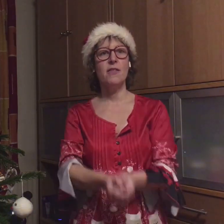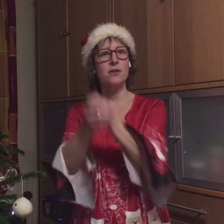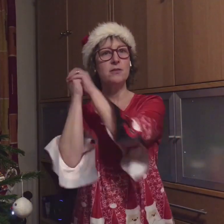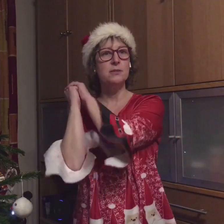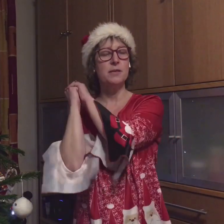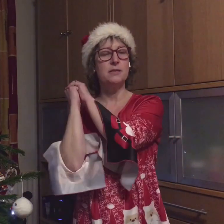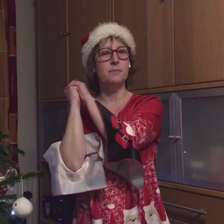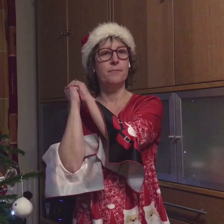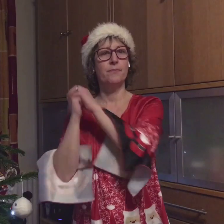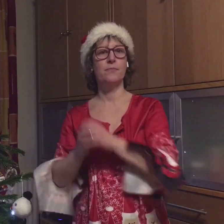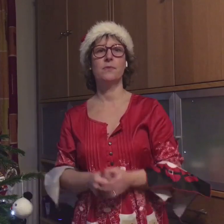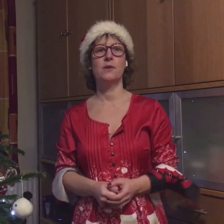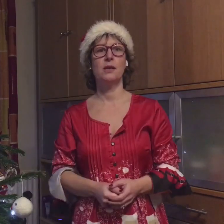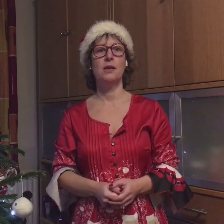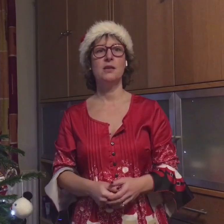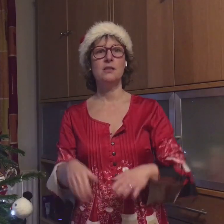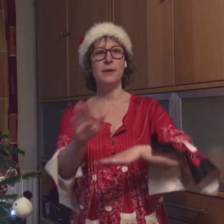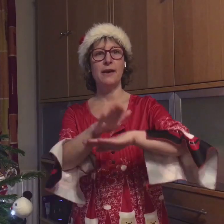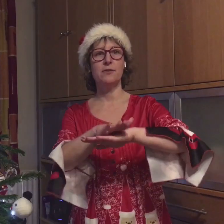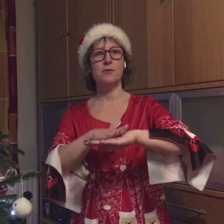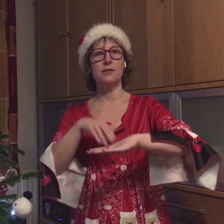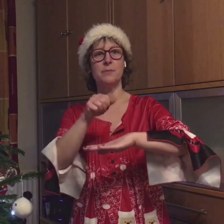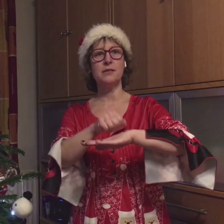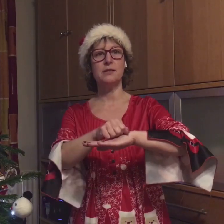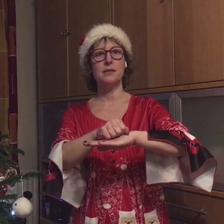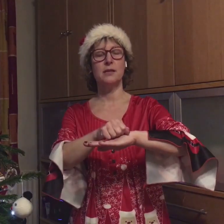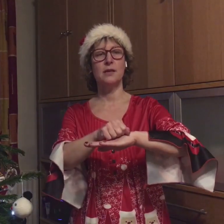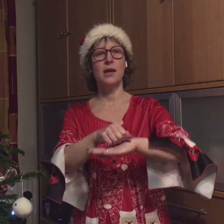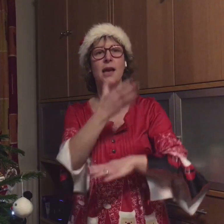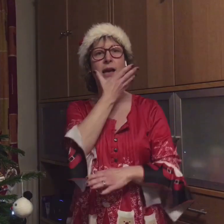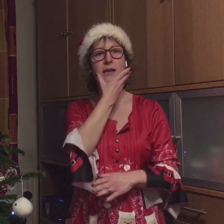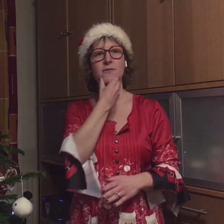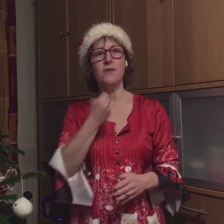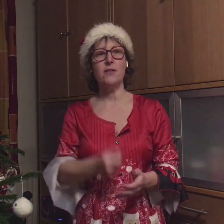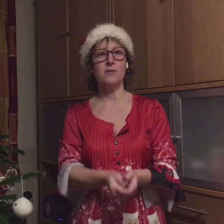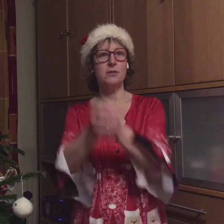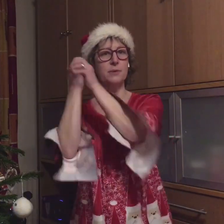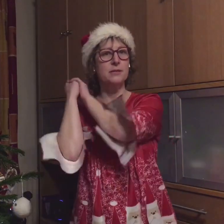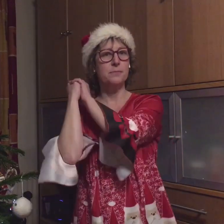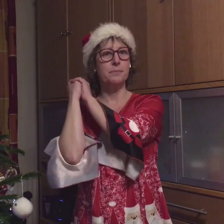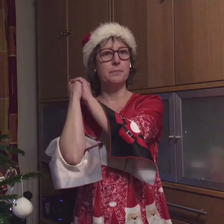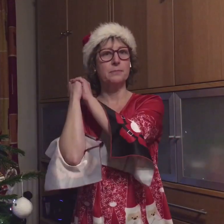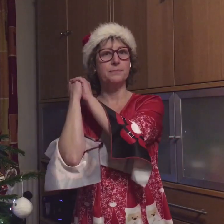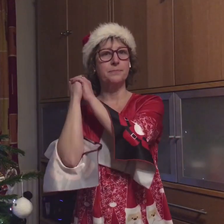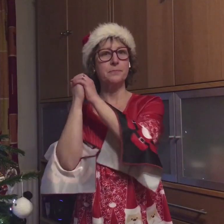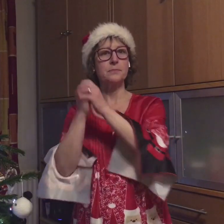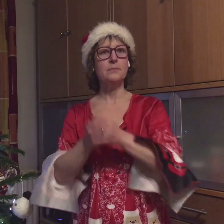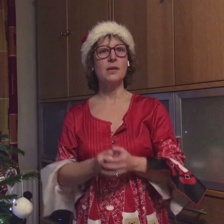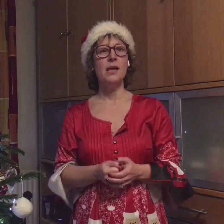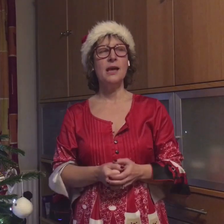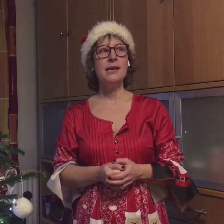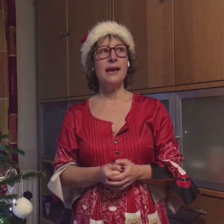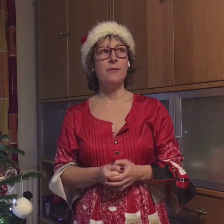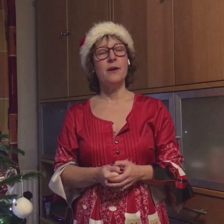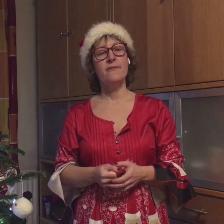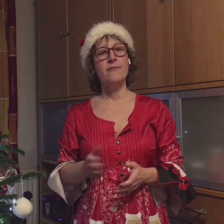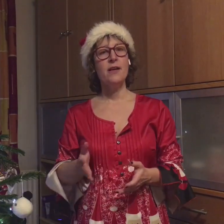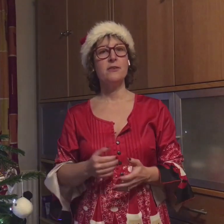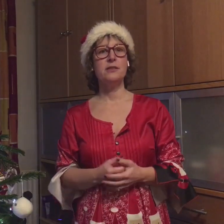Father Christmas. So we have Christmas and Father Christmas. Now, Father